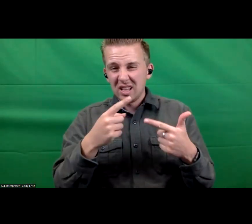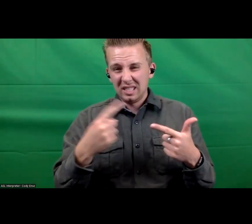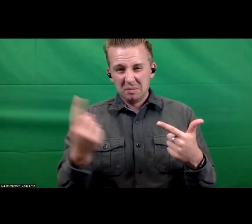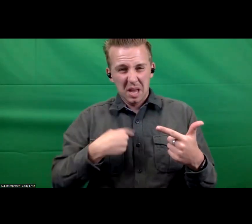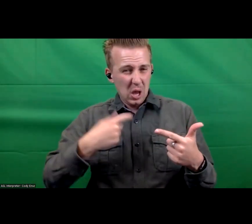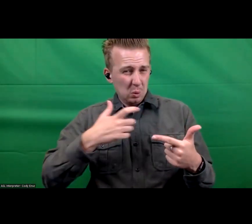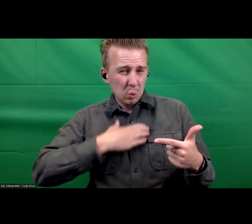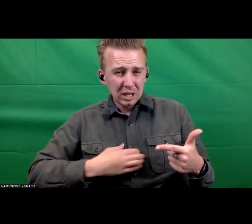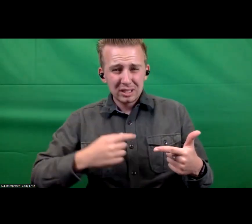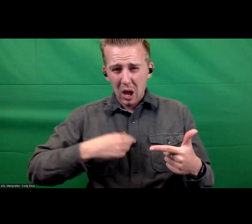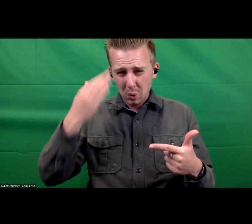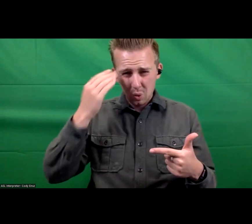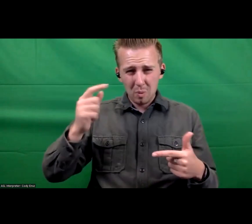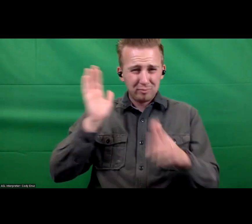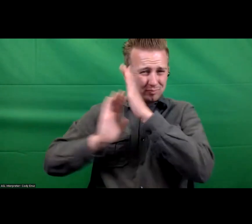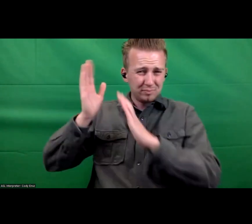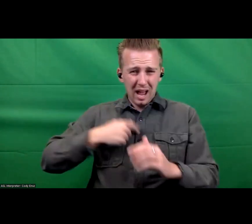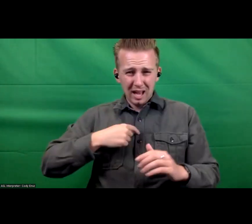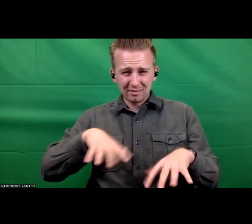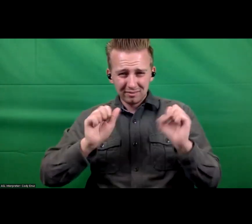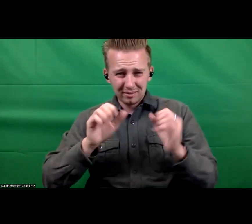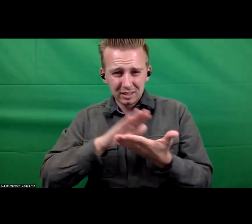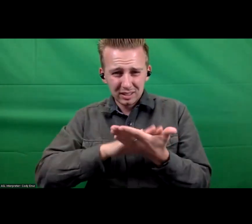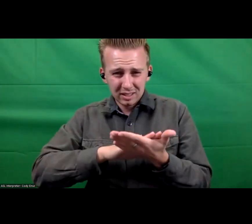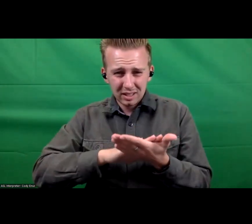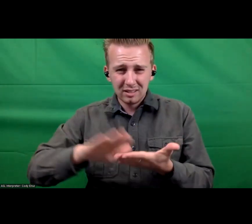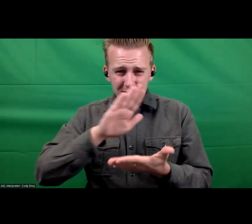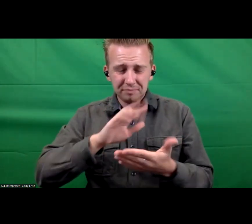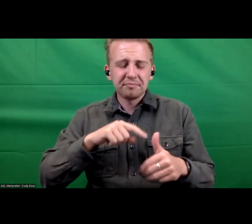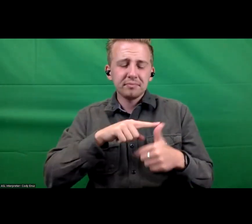create a vocabulary list.